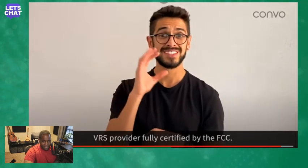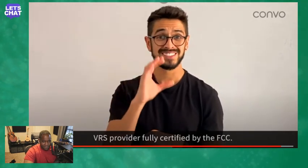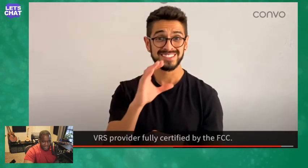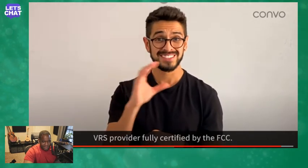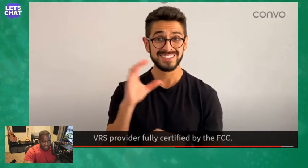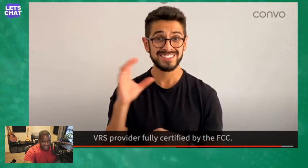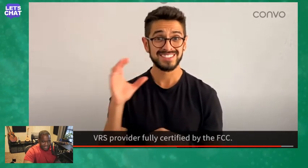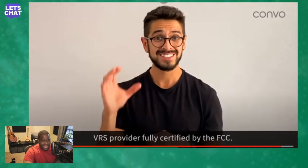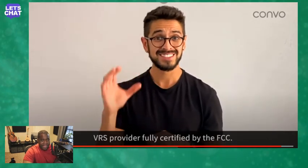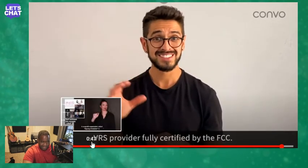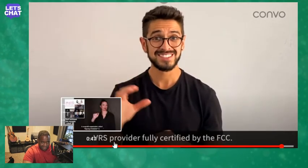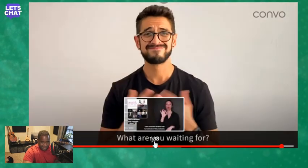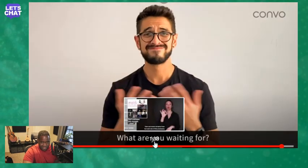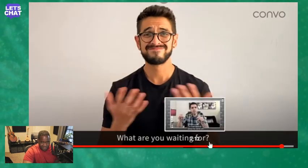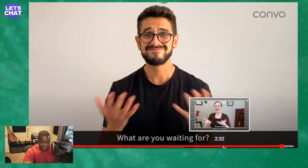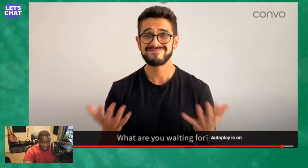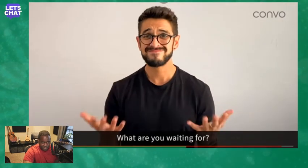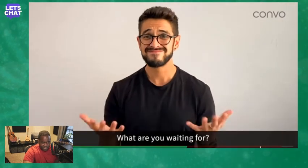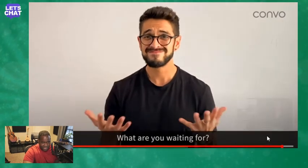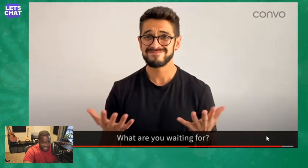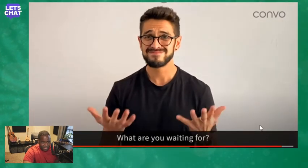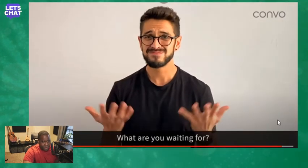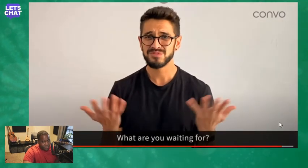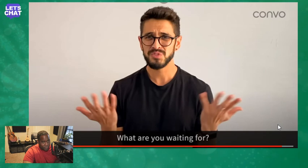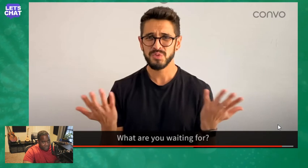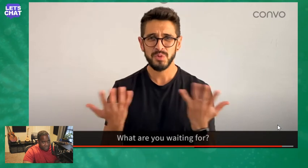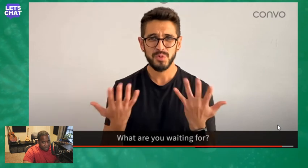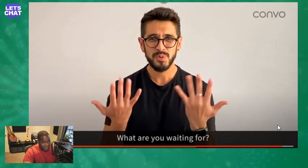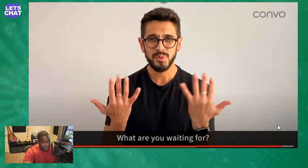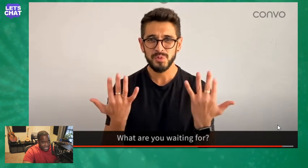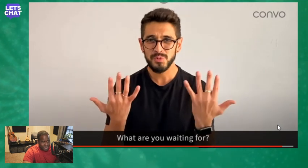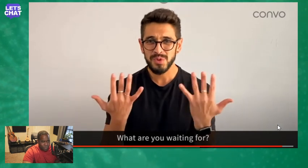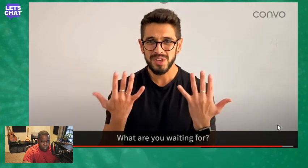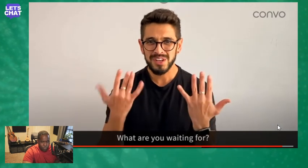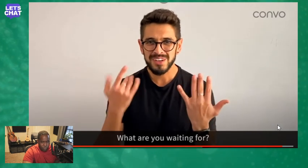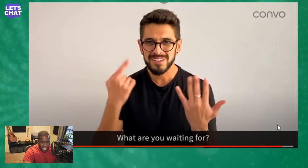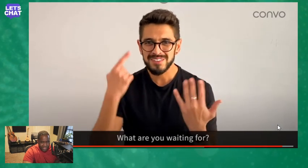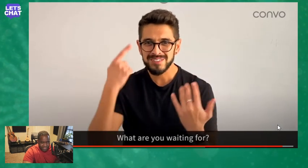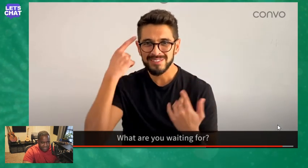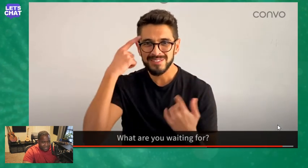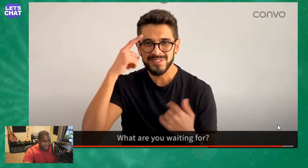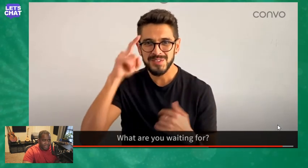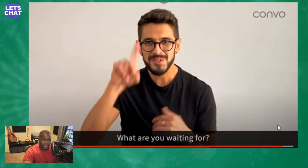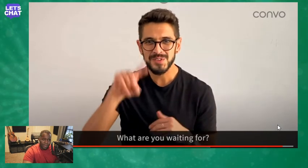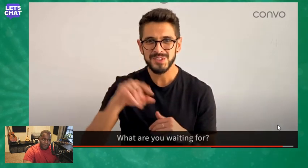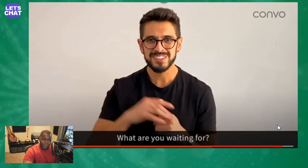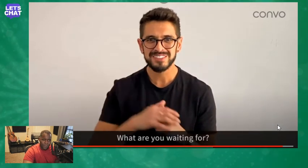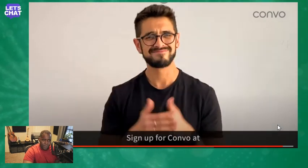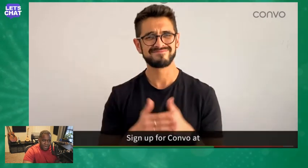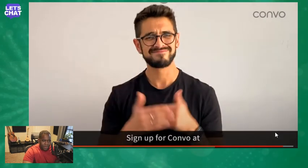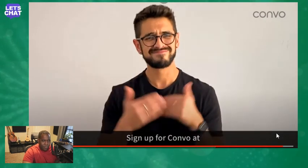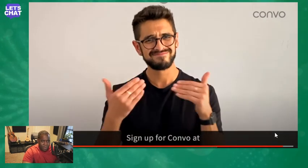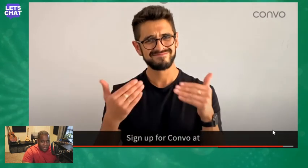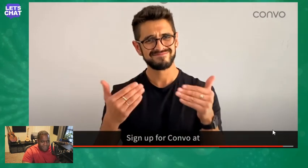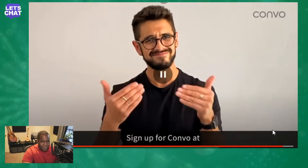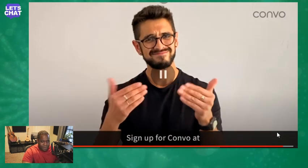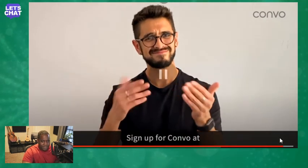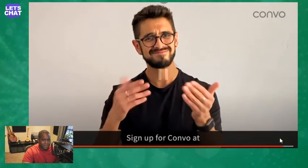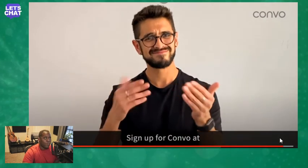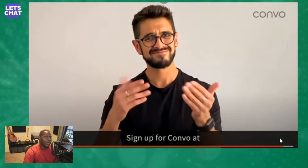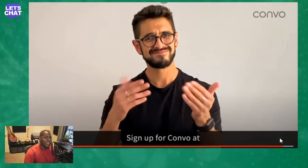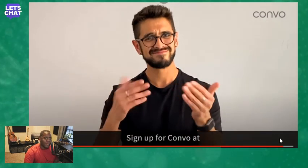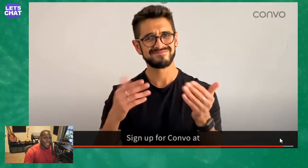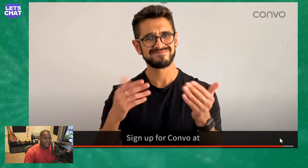provider certified by the FCC. There's FCC. What does this mean? Wait for? What wait